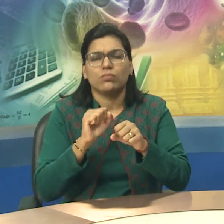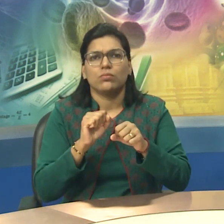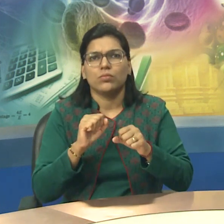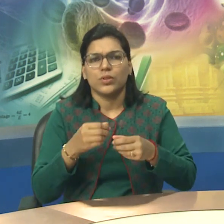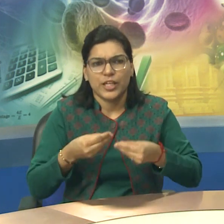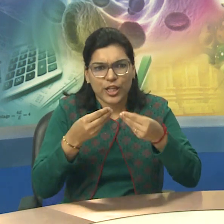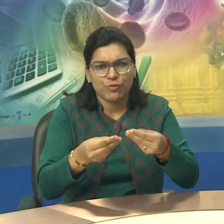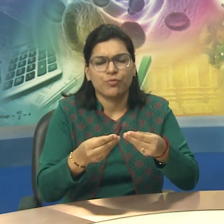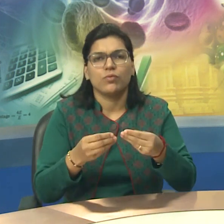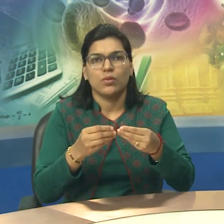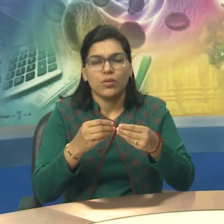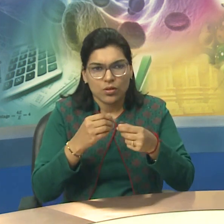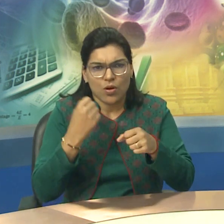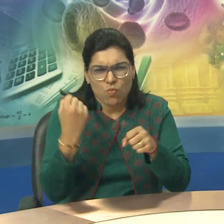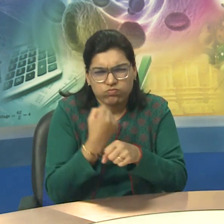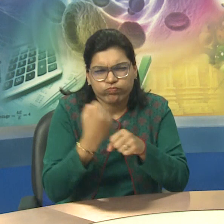Next word is